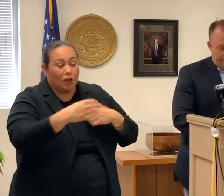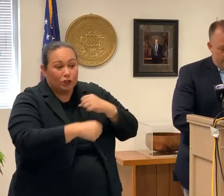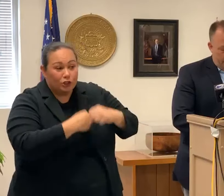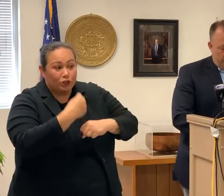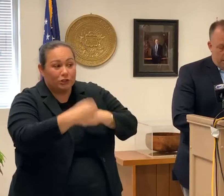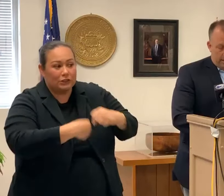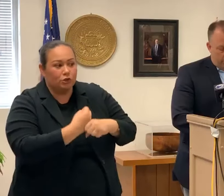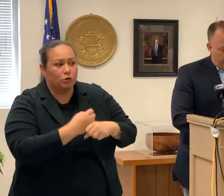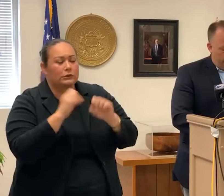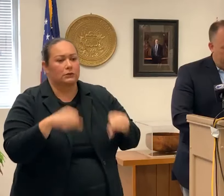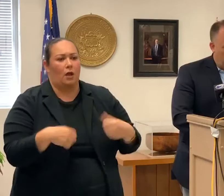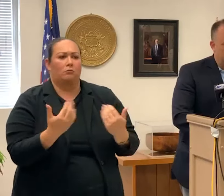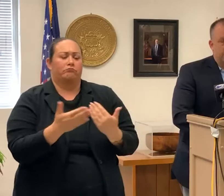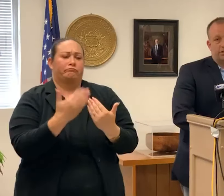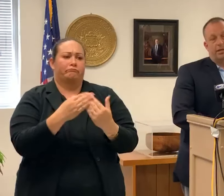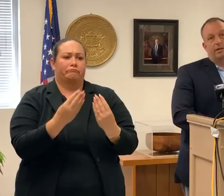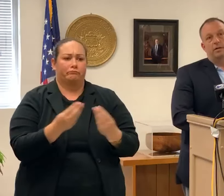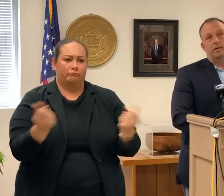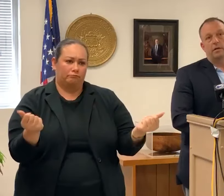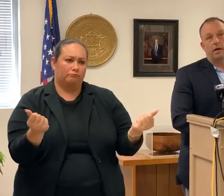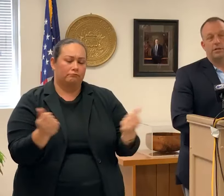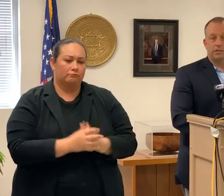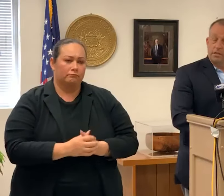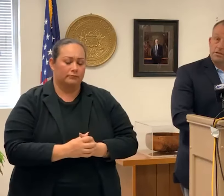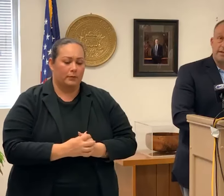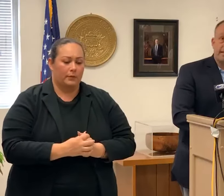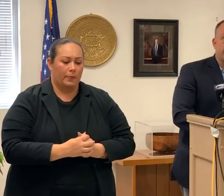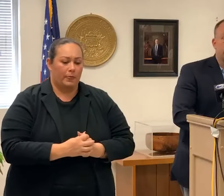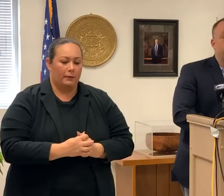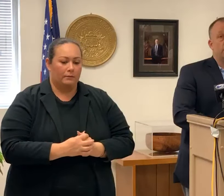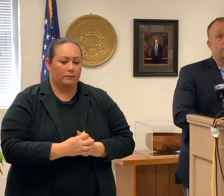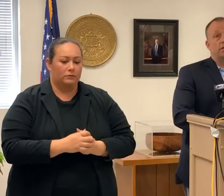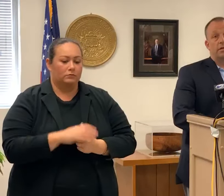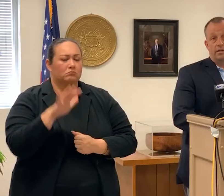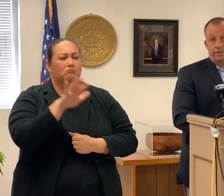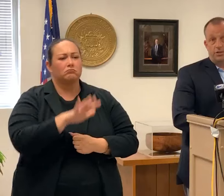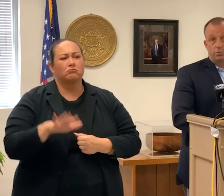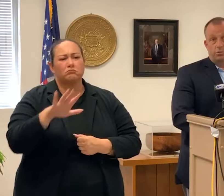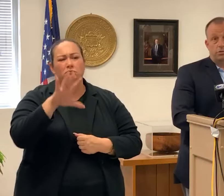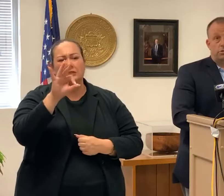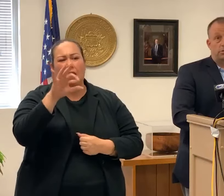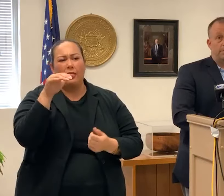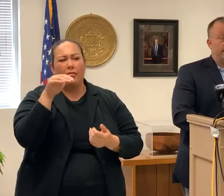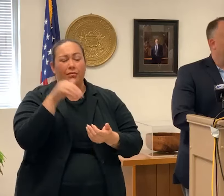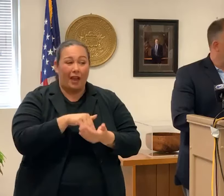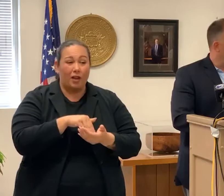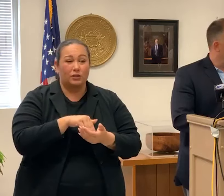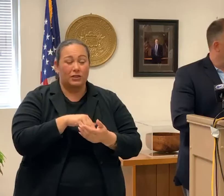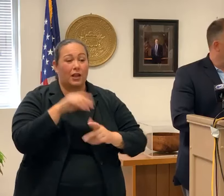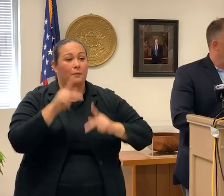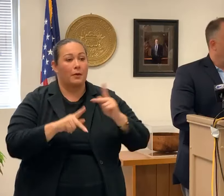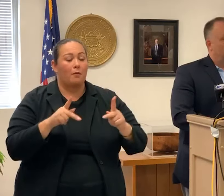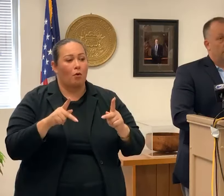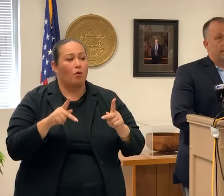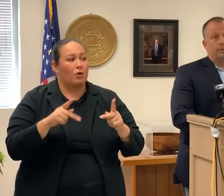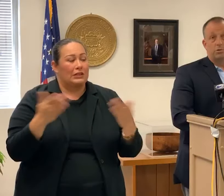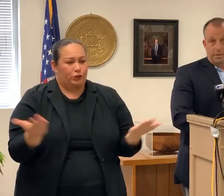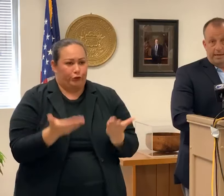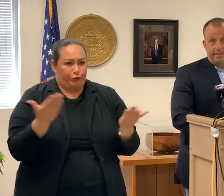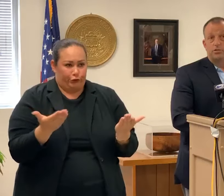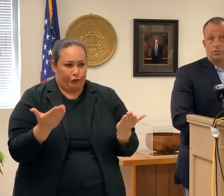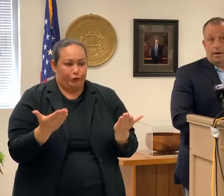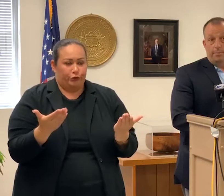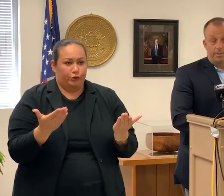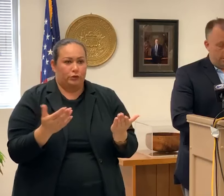to heal. A couple other things I wanted to share. Just under 9,000 of our individuals became unemployed. That